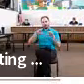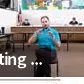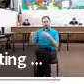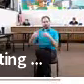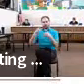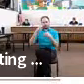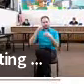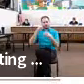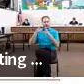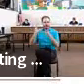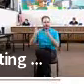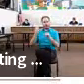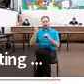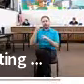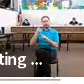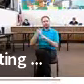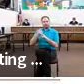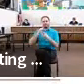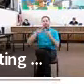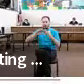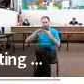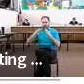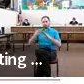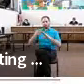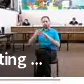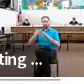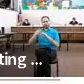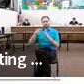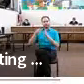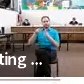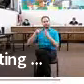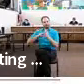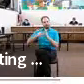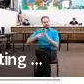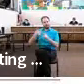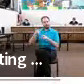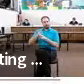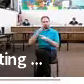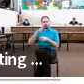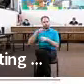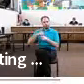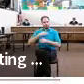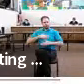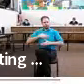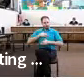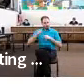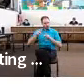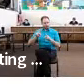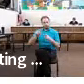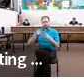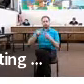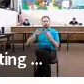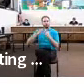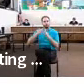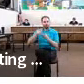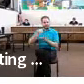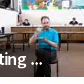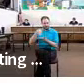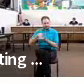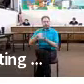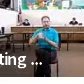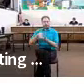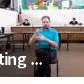housing, but it's a community. As I said, there's going to be recreational opportunities. There is a community center centrally